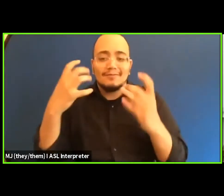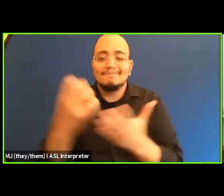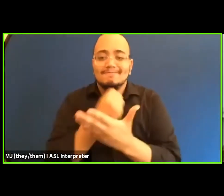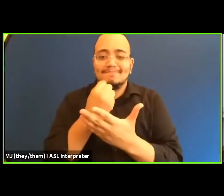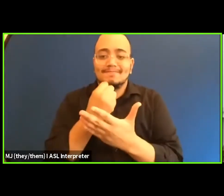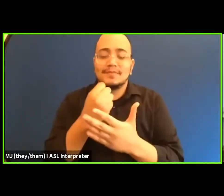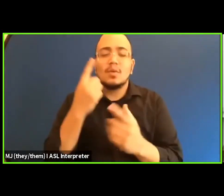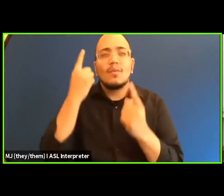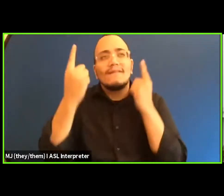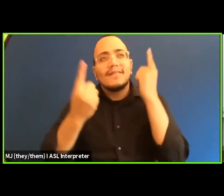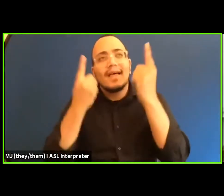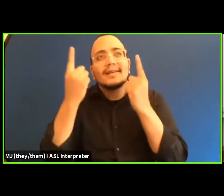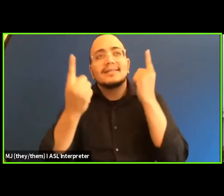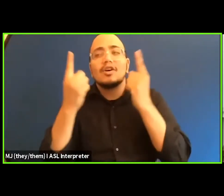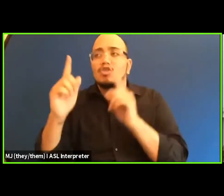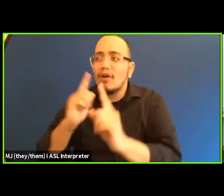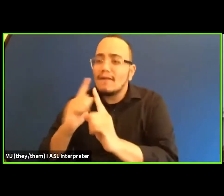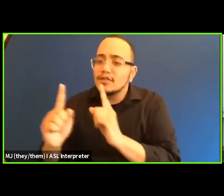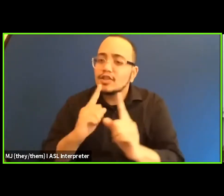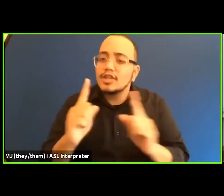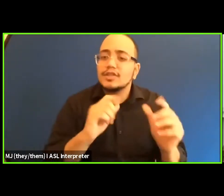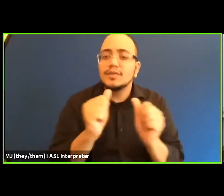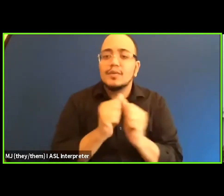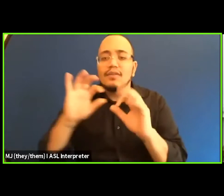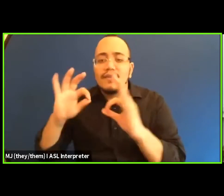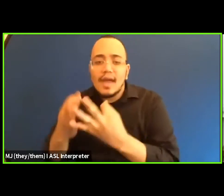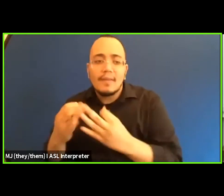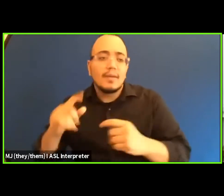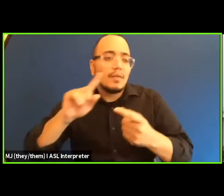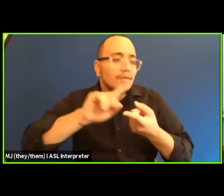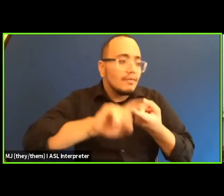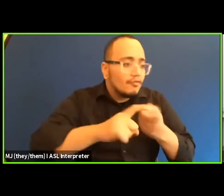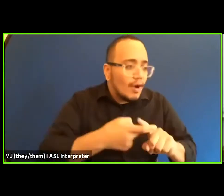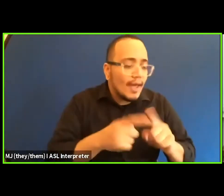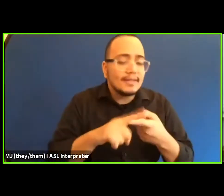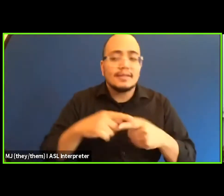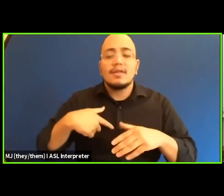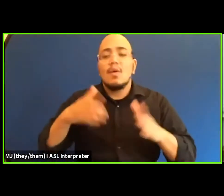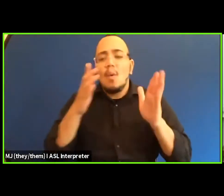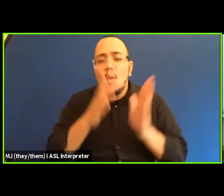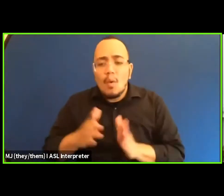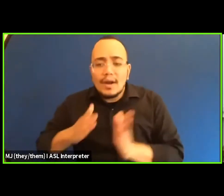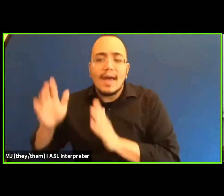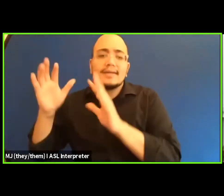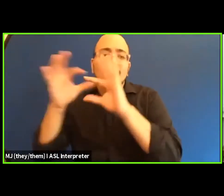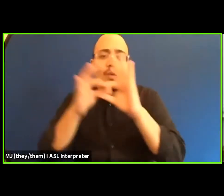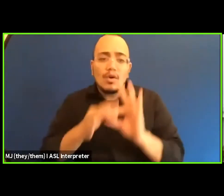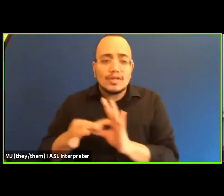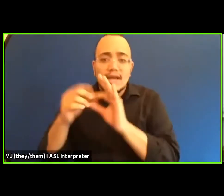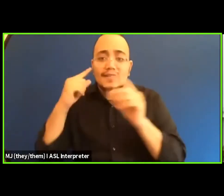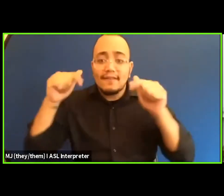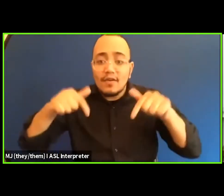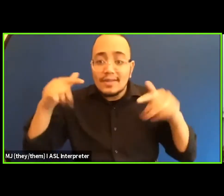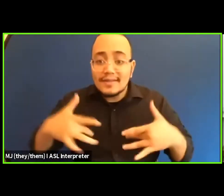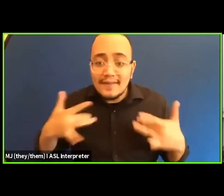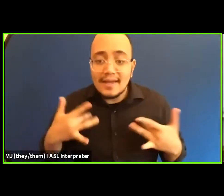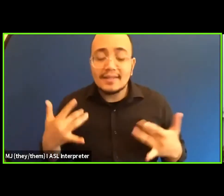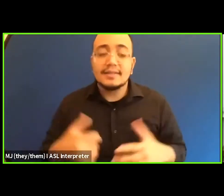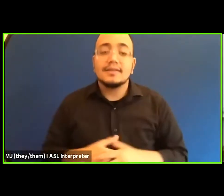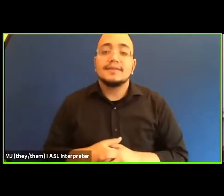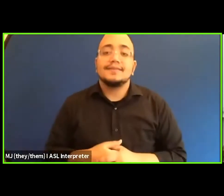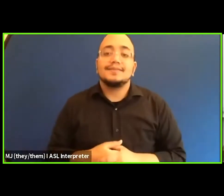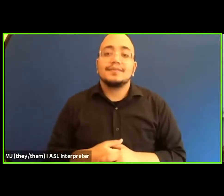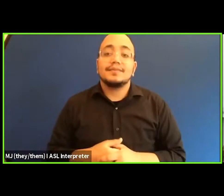that, the conversations that you had with people, the organizing that you had to do, and the preparation you had to do for this event. For those of you who